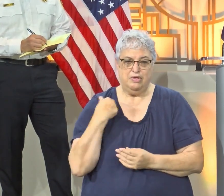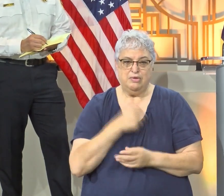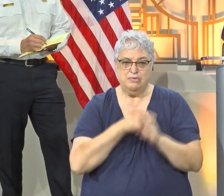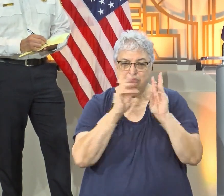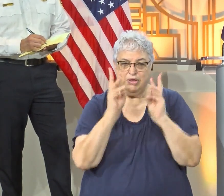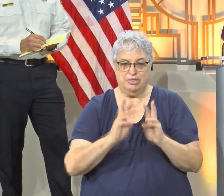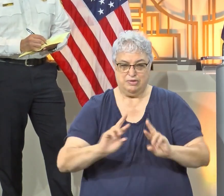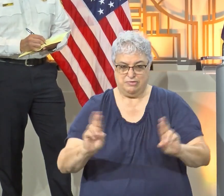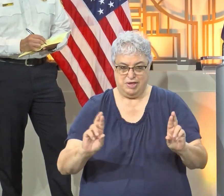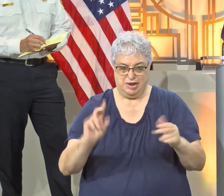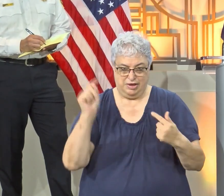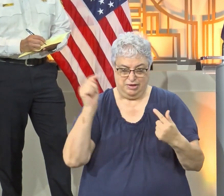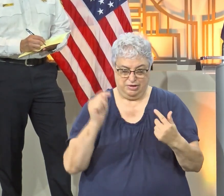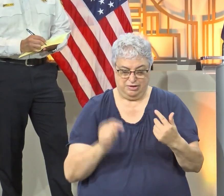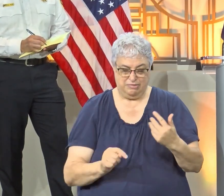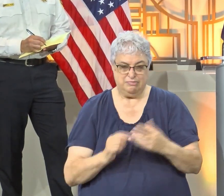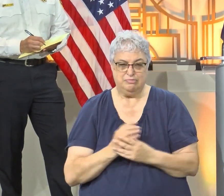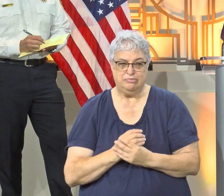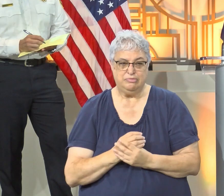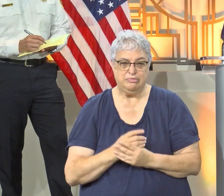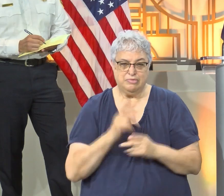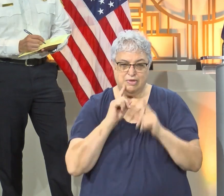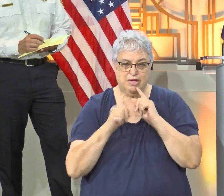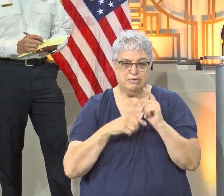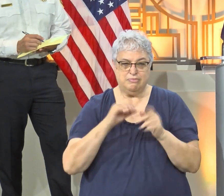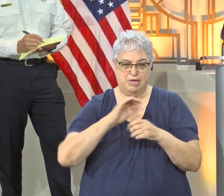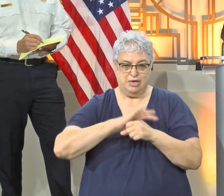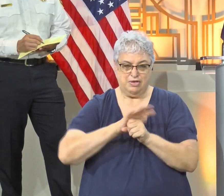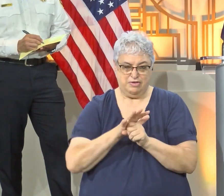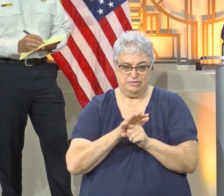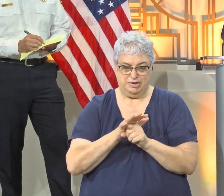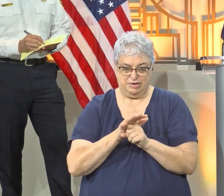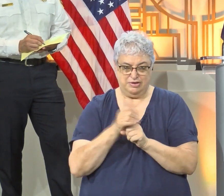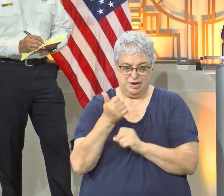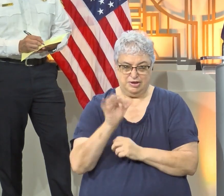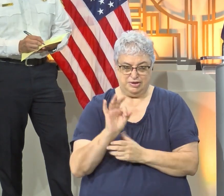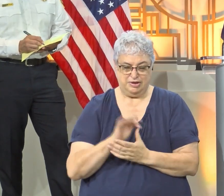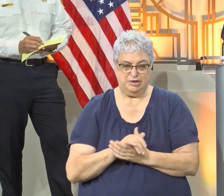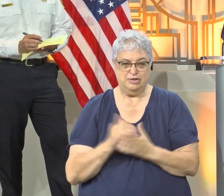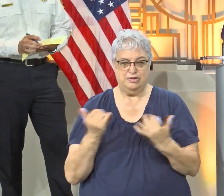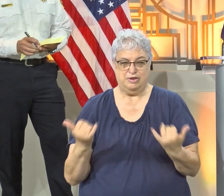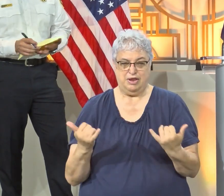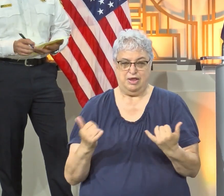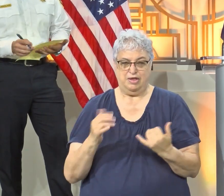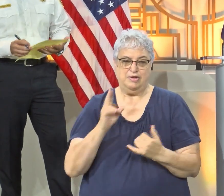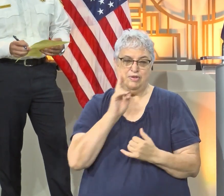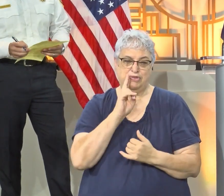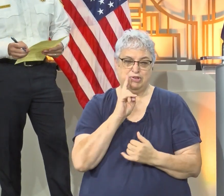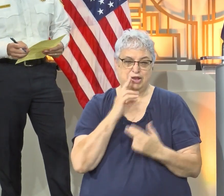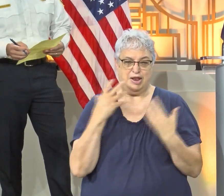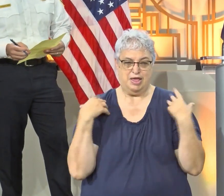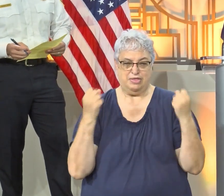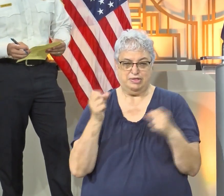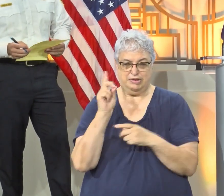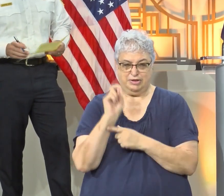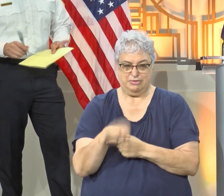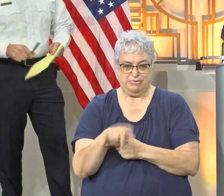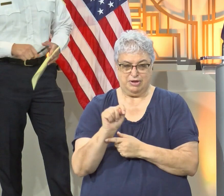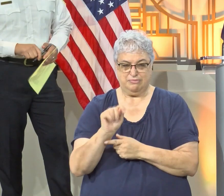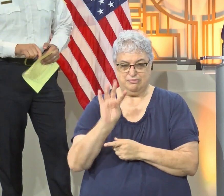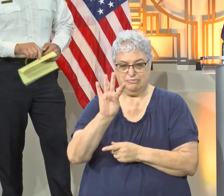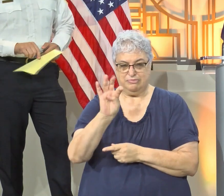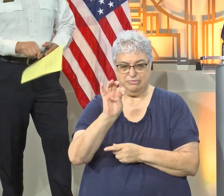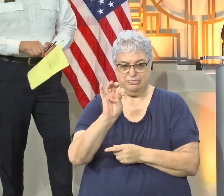precautions, let me talk about COVID-19. Today, the Houston Health Department reports